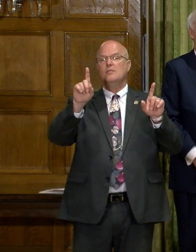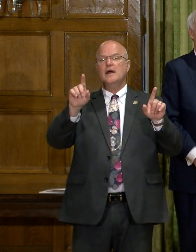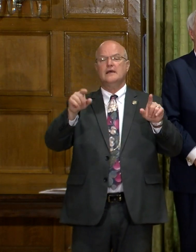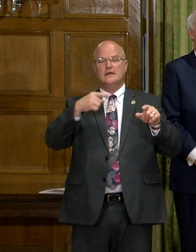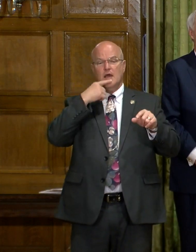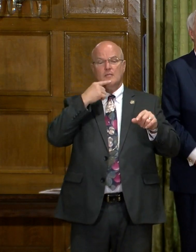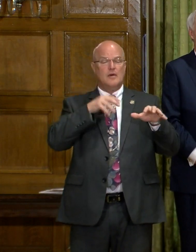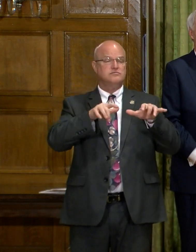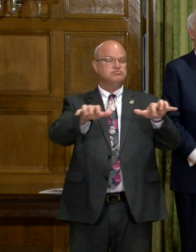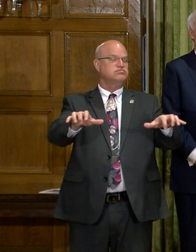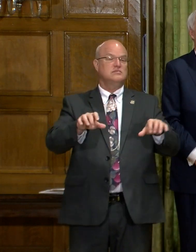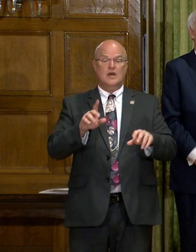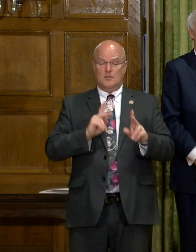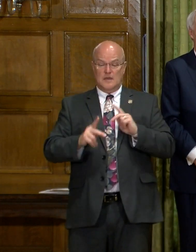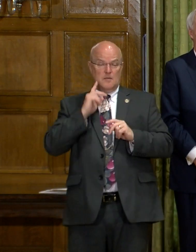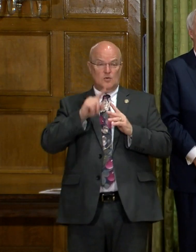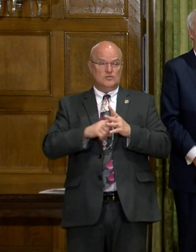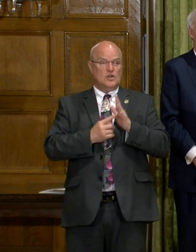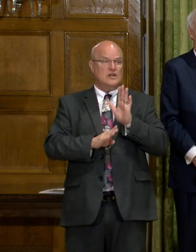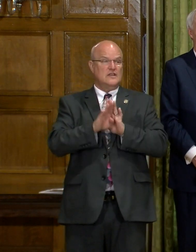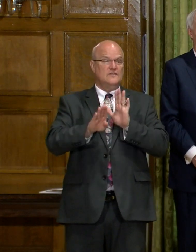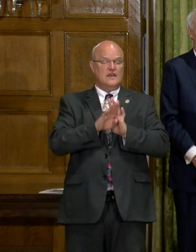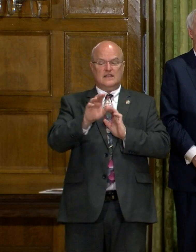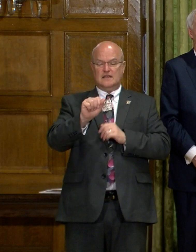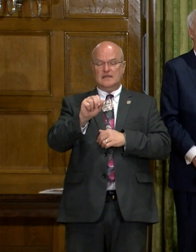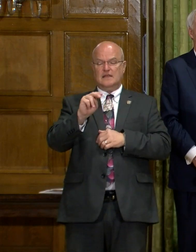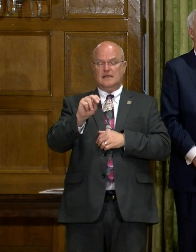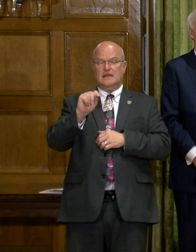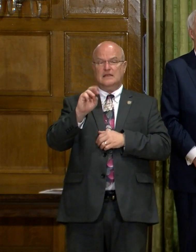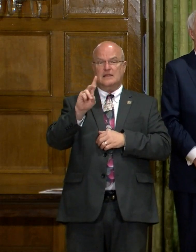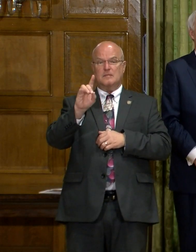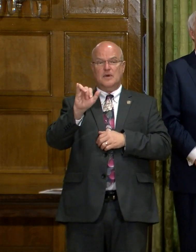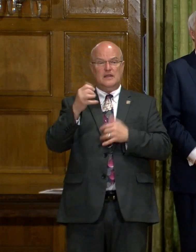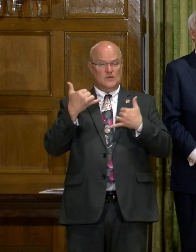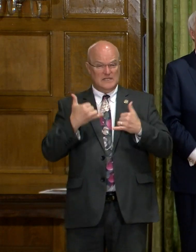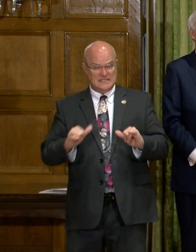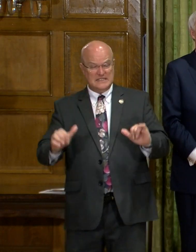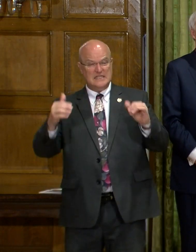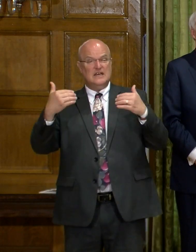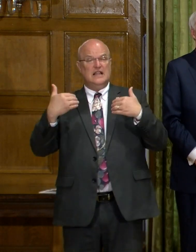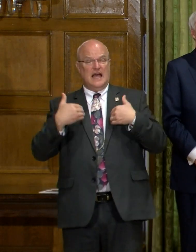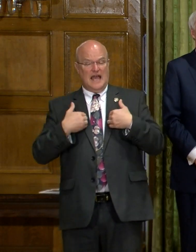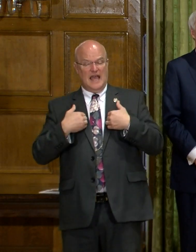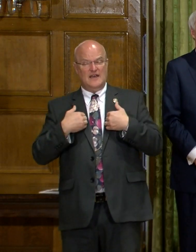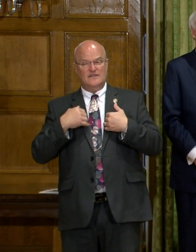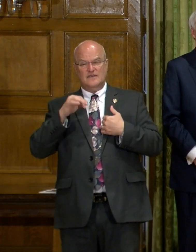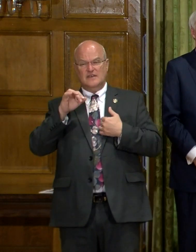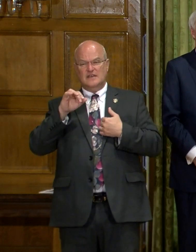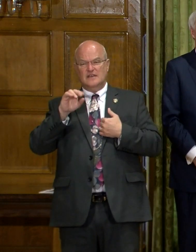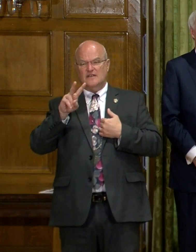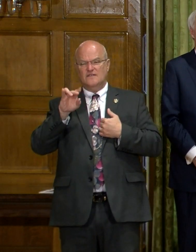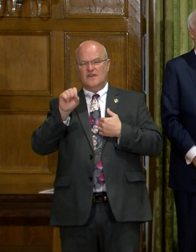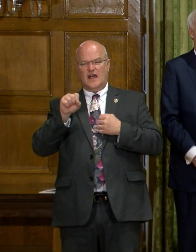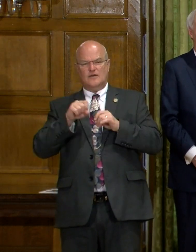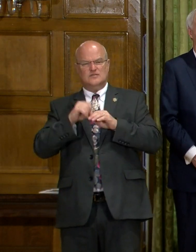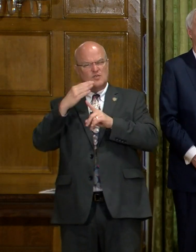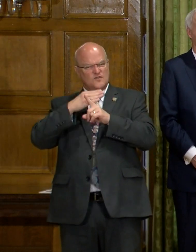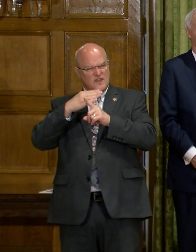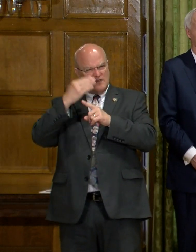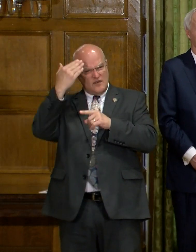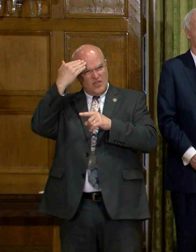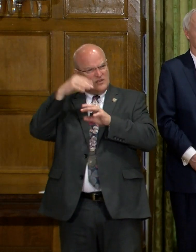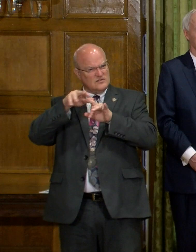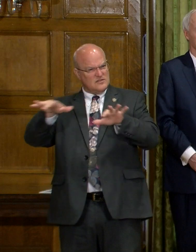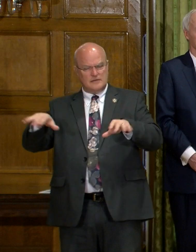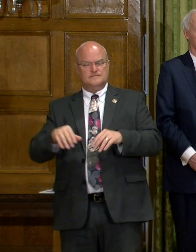back in public. Well, people will start developing antibodies even while they still have virus that's shedding, and so it really doesn't